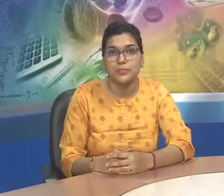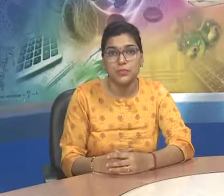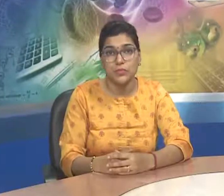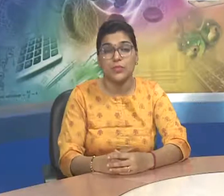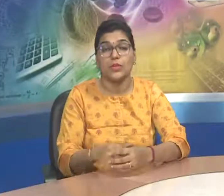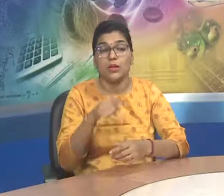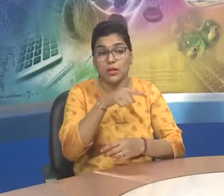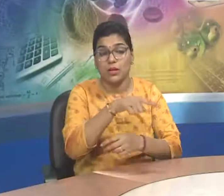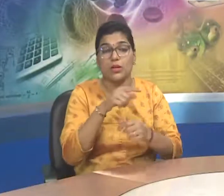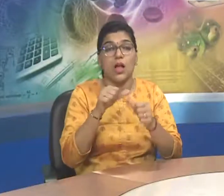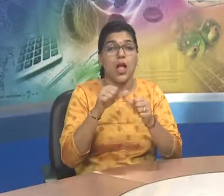worldwide.